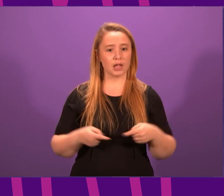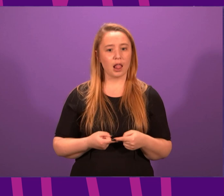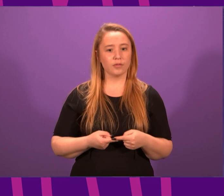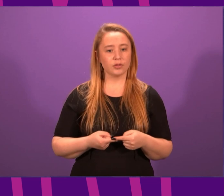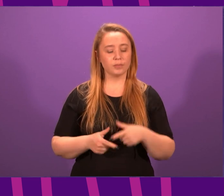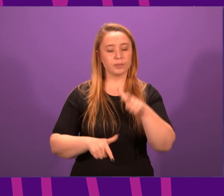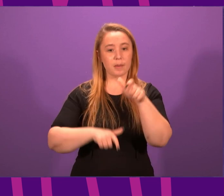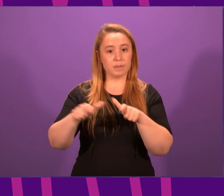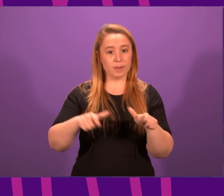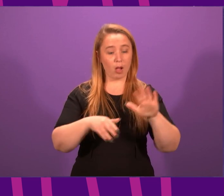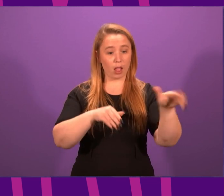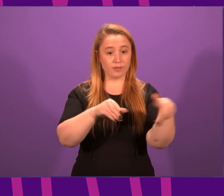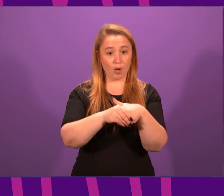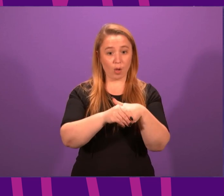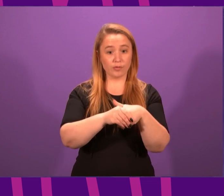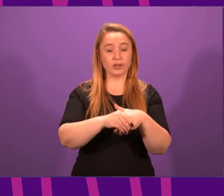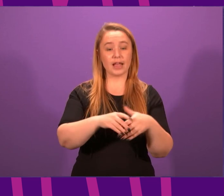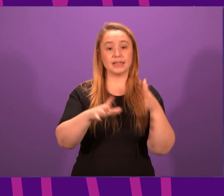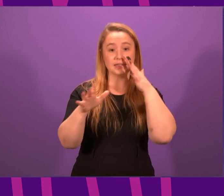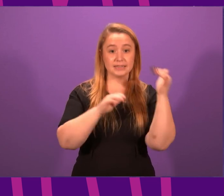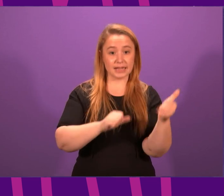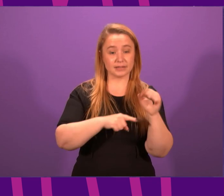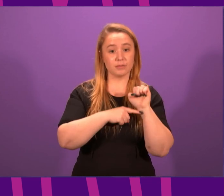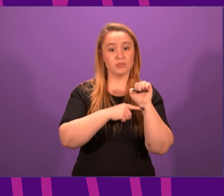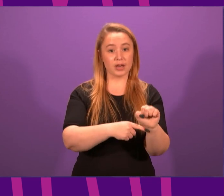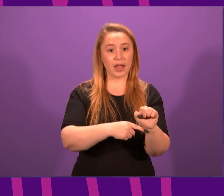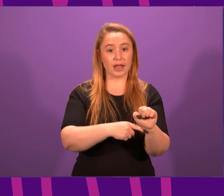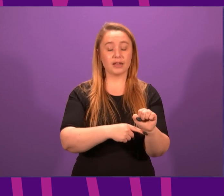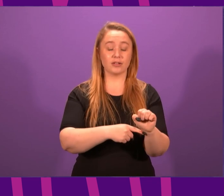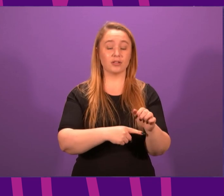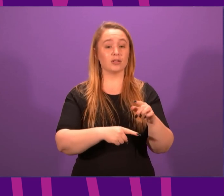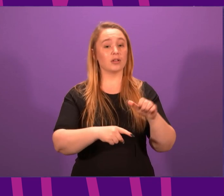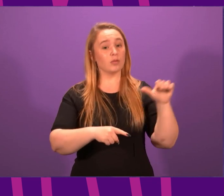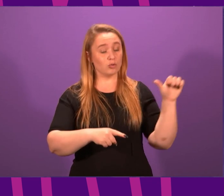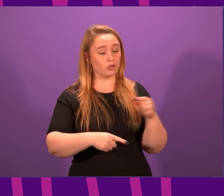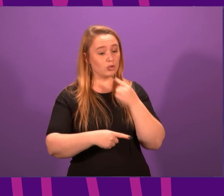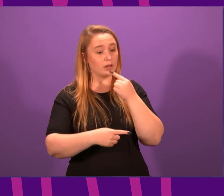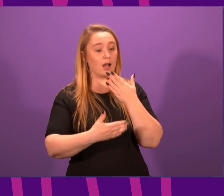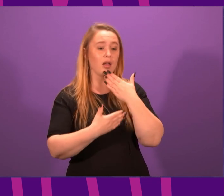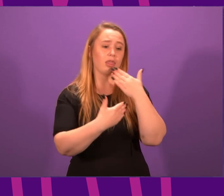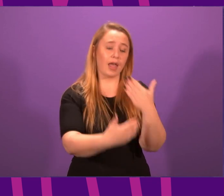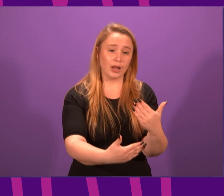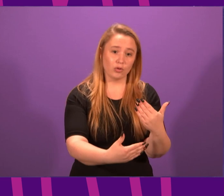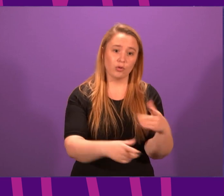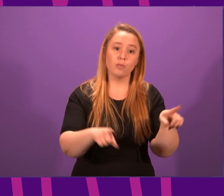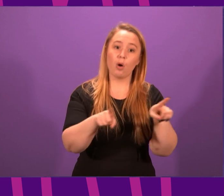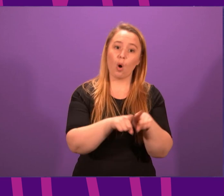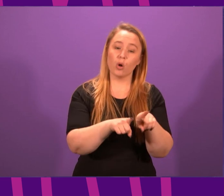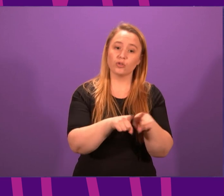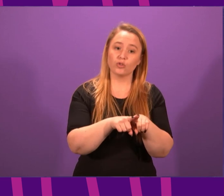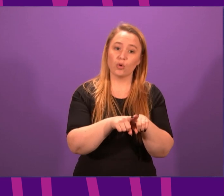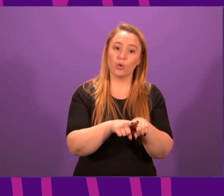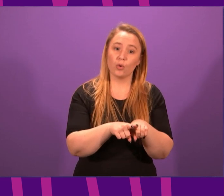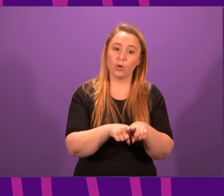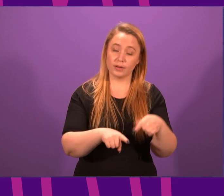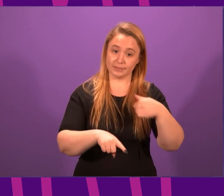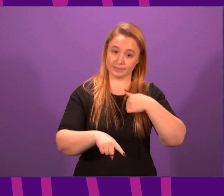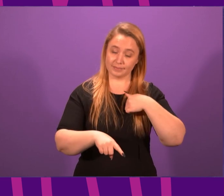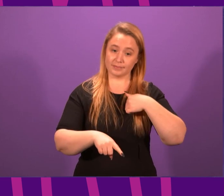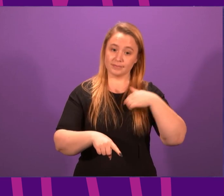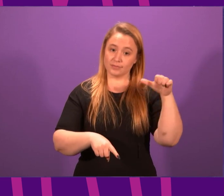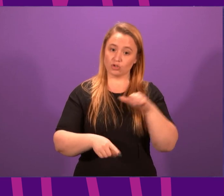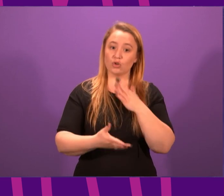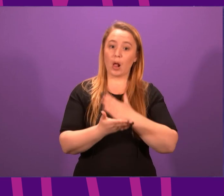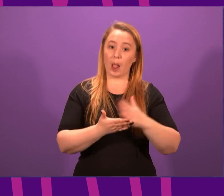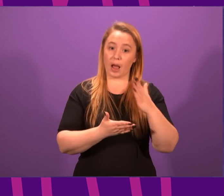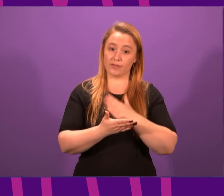our test and protect programme deserve not only our thanks and recognition, but they also deserve that I clarify, for